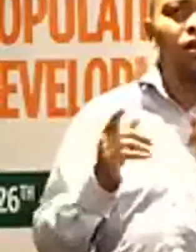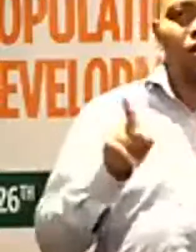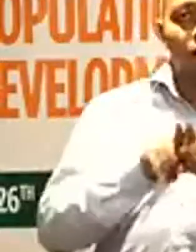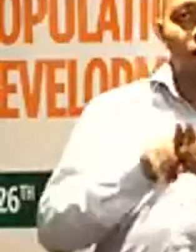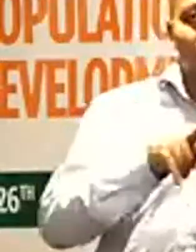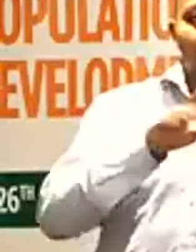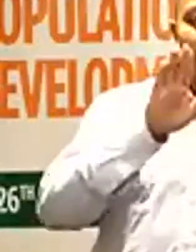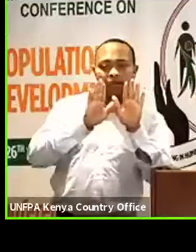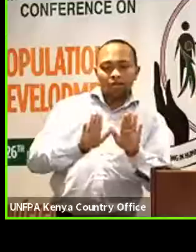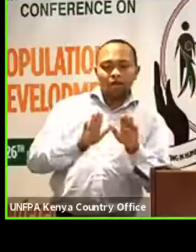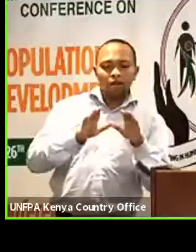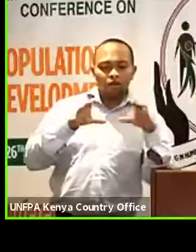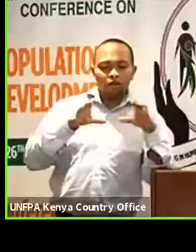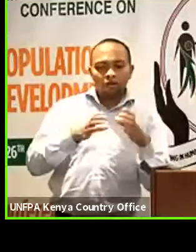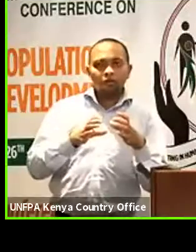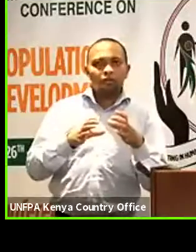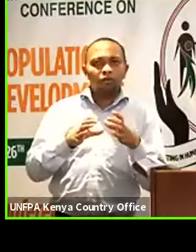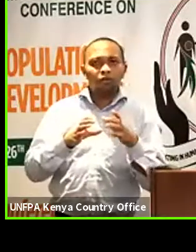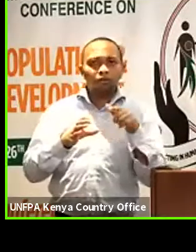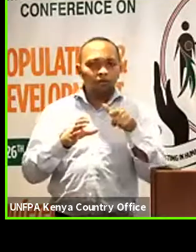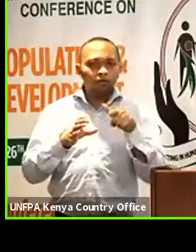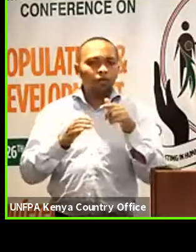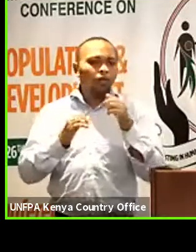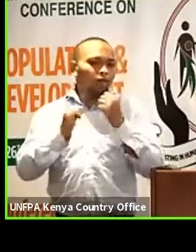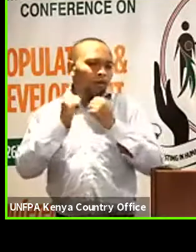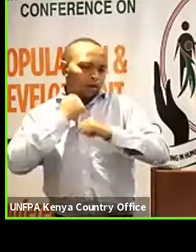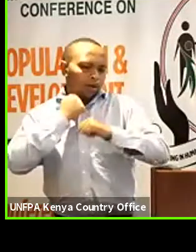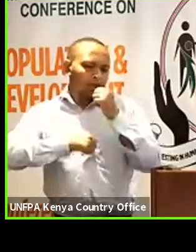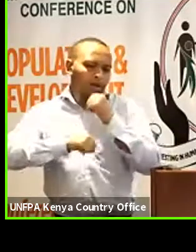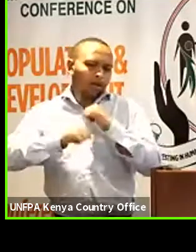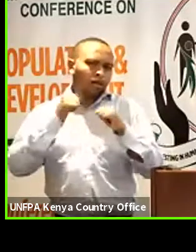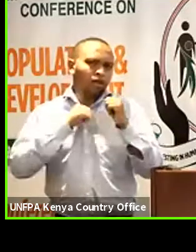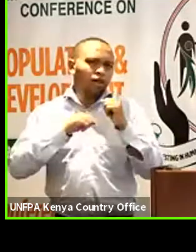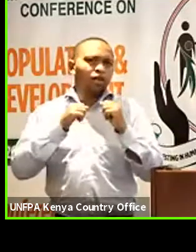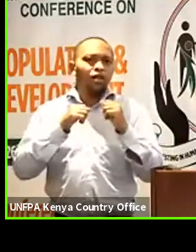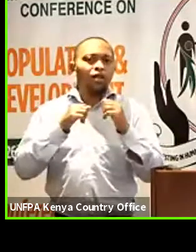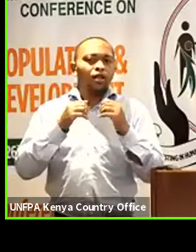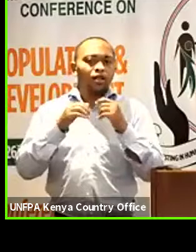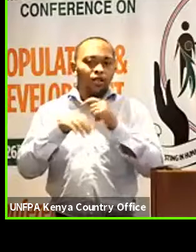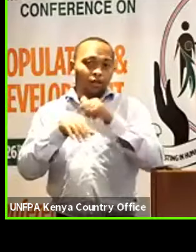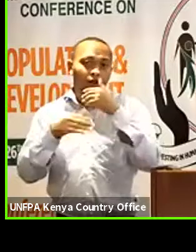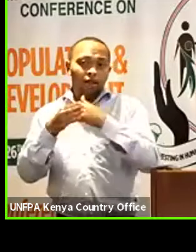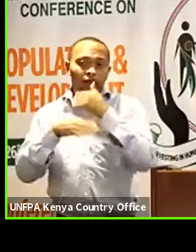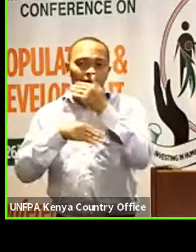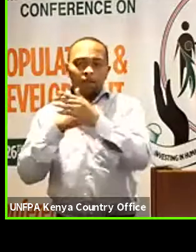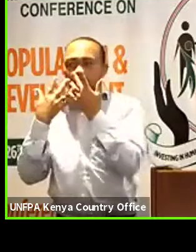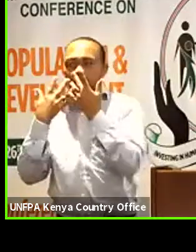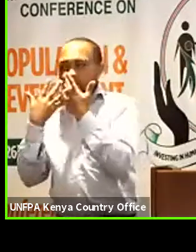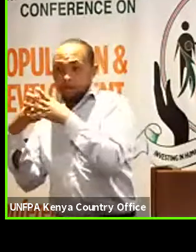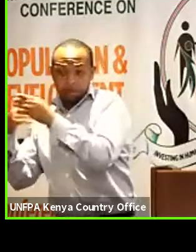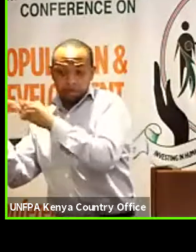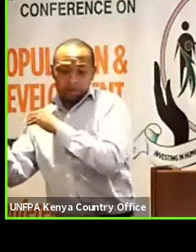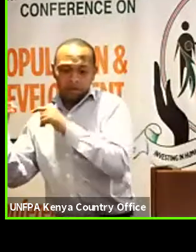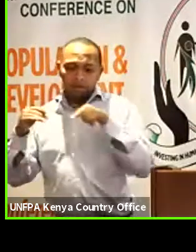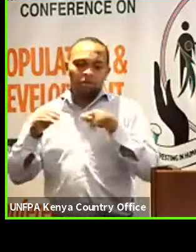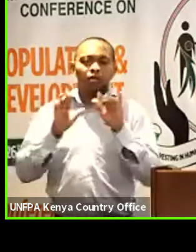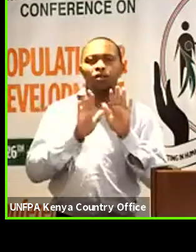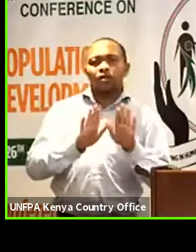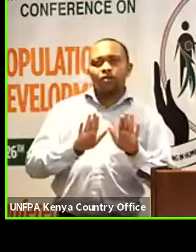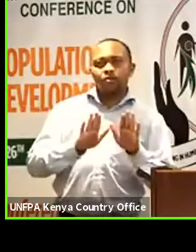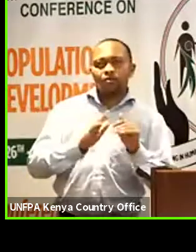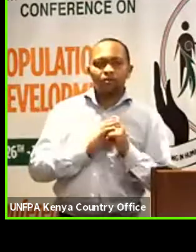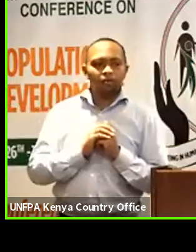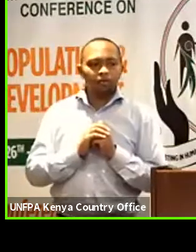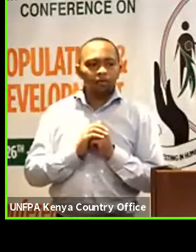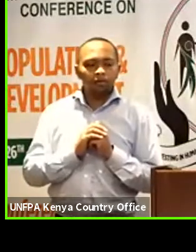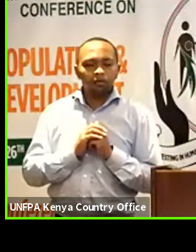remain in this. And this is the one which is going to act as our plenary session after we even finish the thematic areas. The other one is going to be a